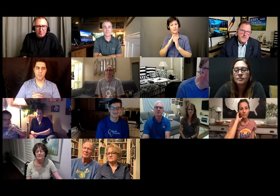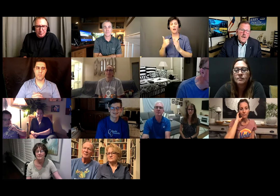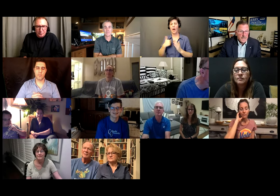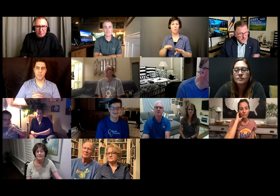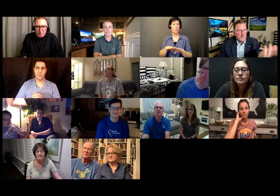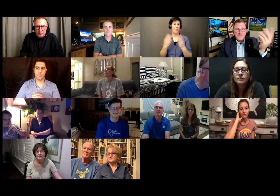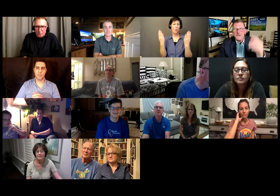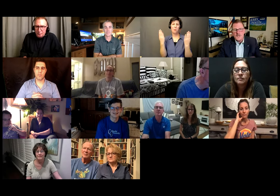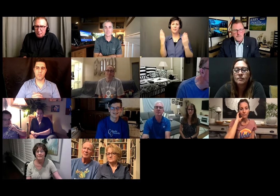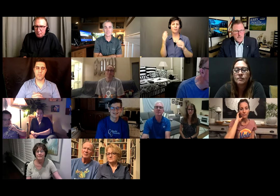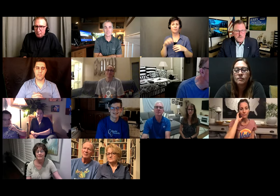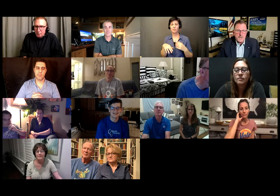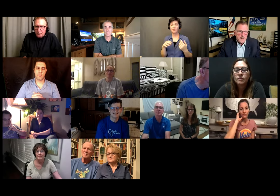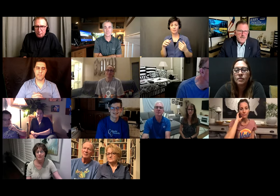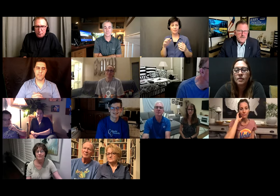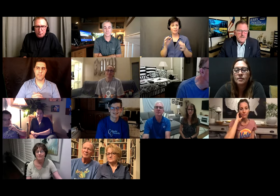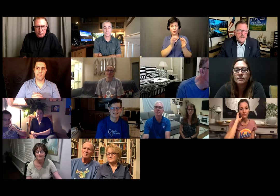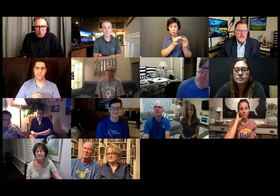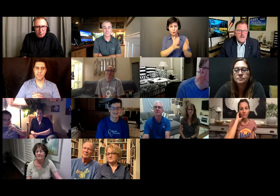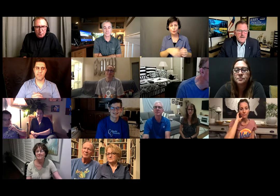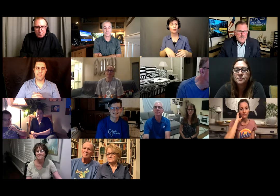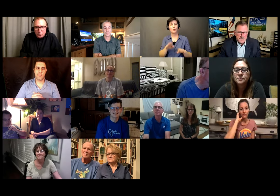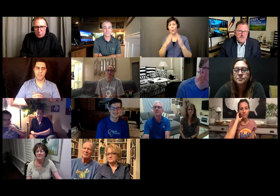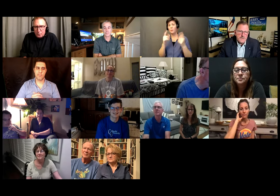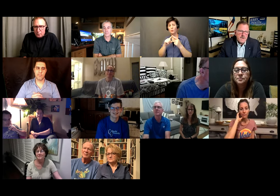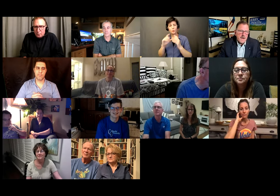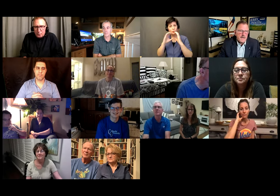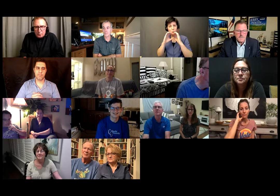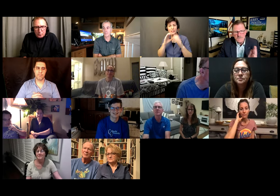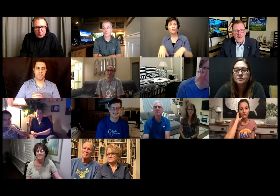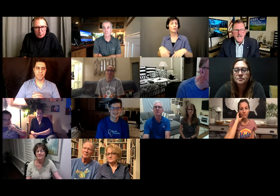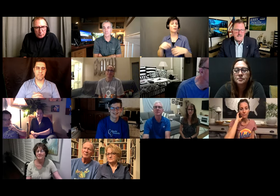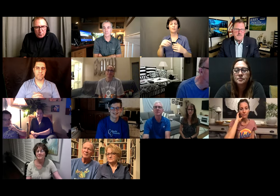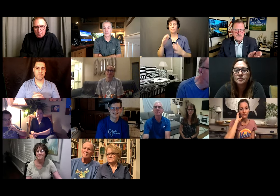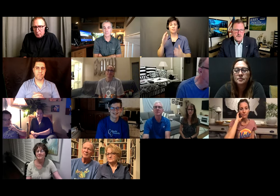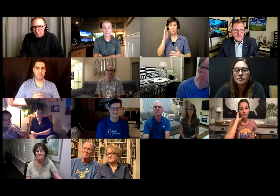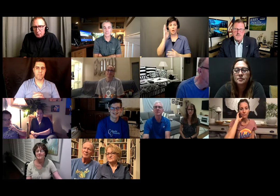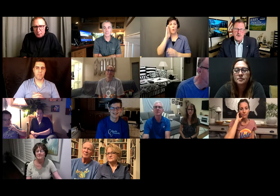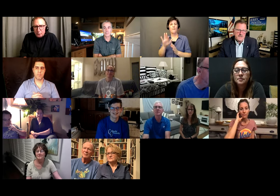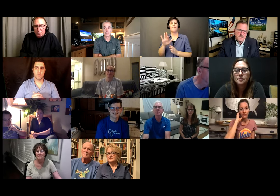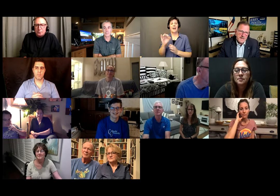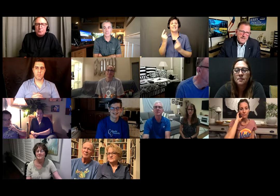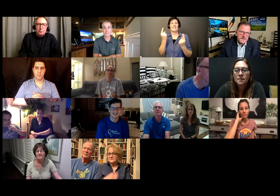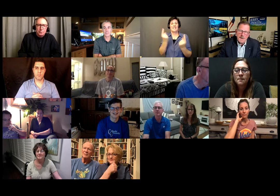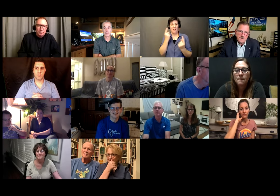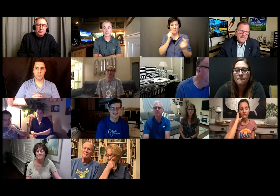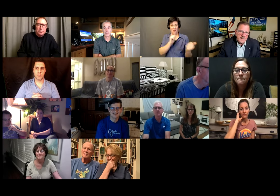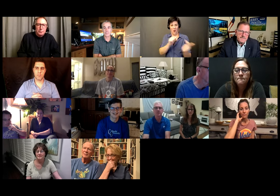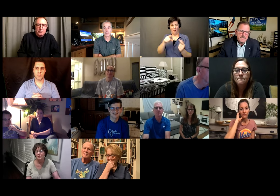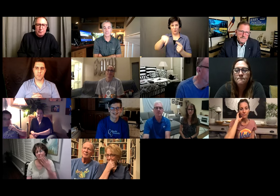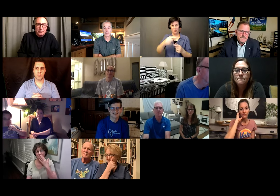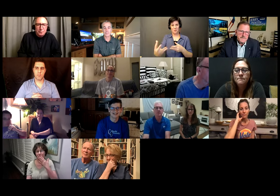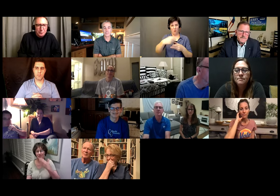to interpretation. I'll be open to communication in the future. And I'll find something for you to be participating in.